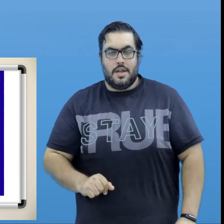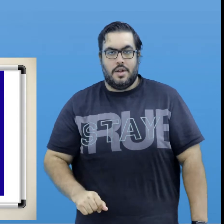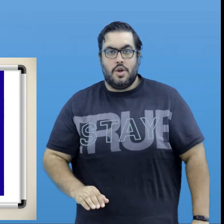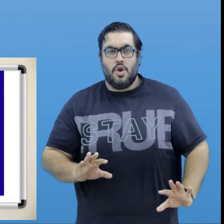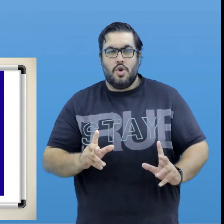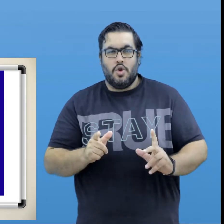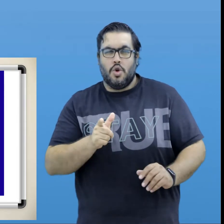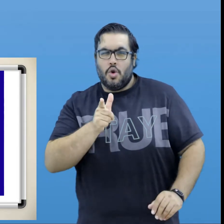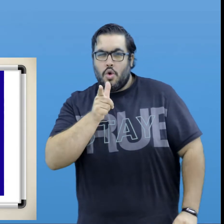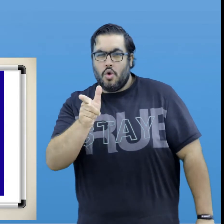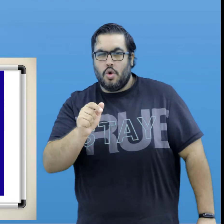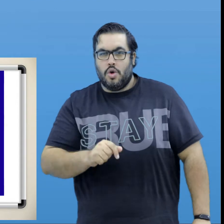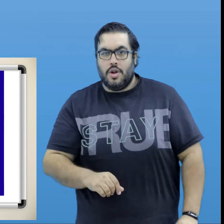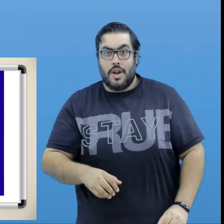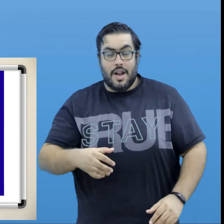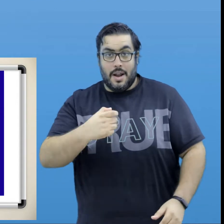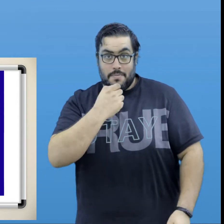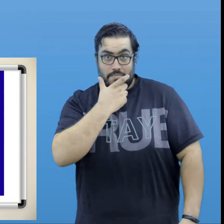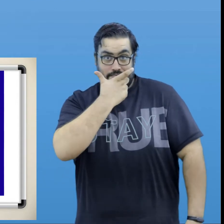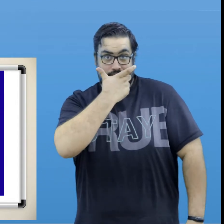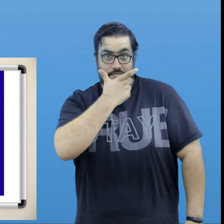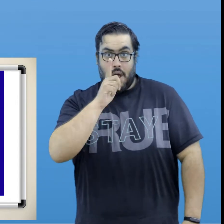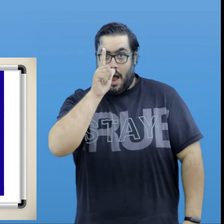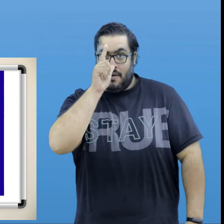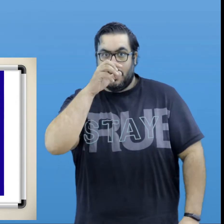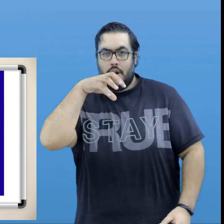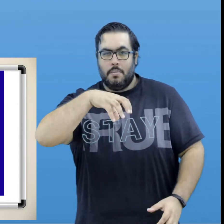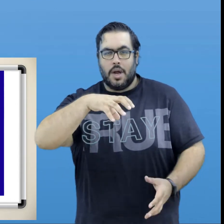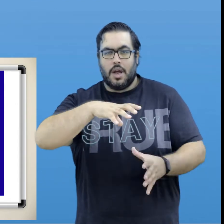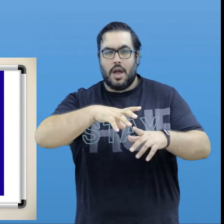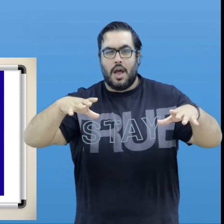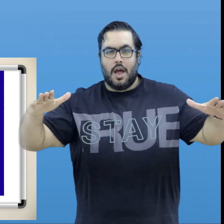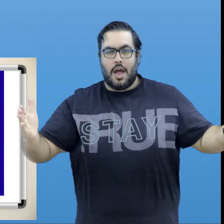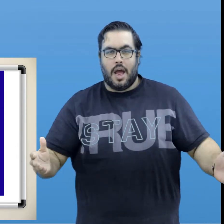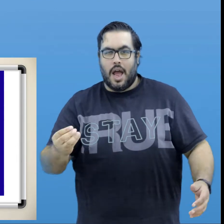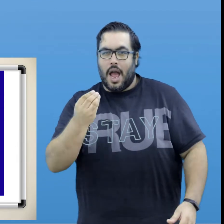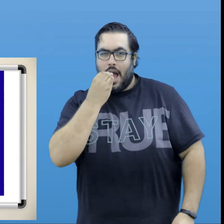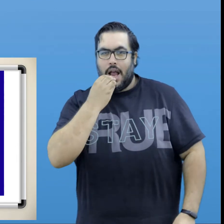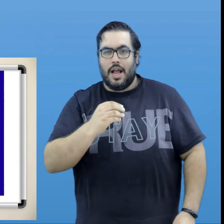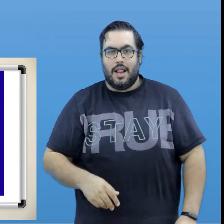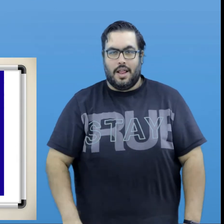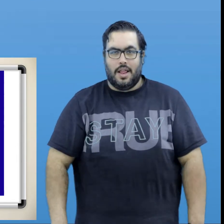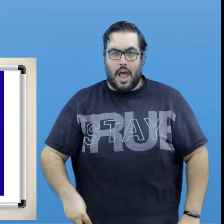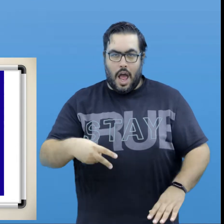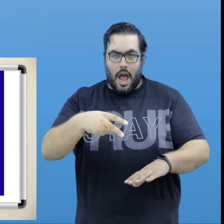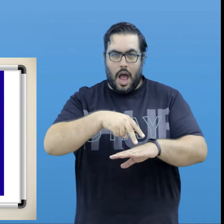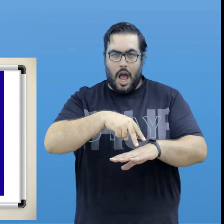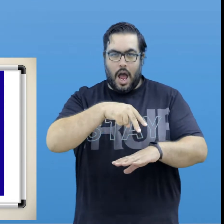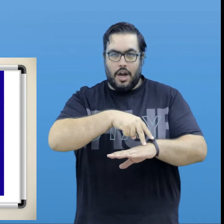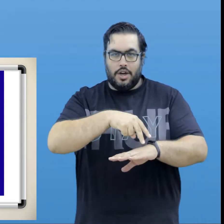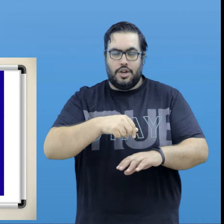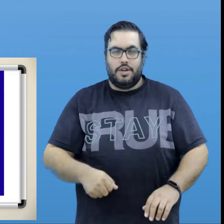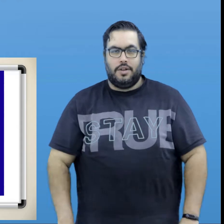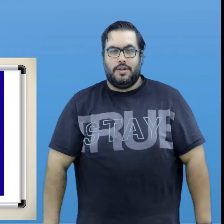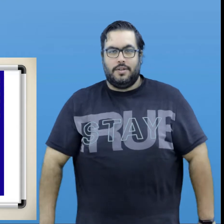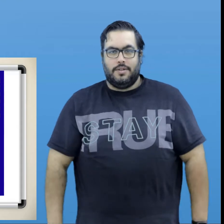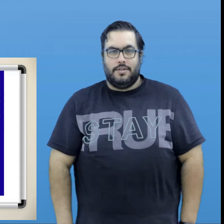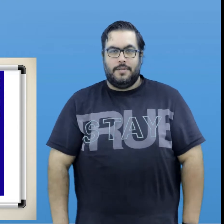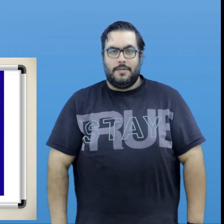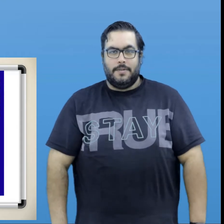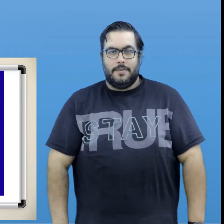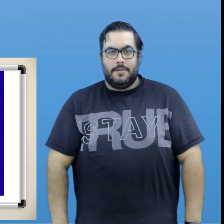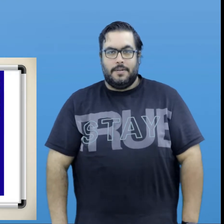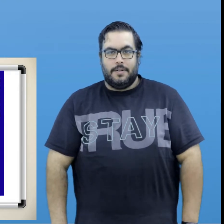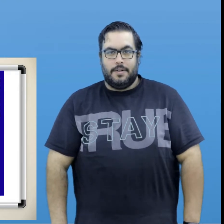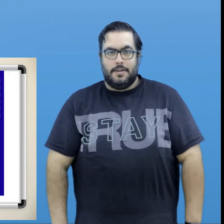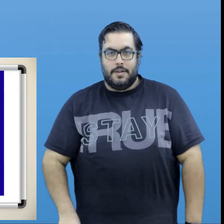is brightest in the place where food is." It's an Irish proverb. And I think you agree, don't you? Now, let's